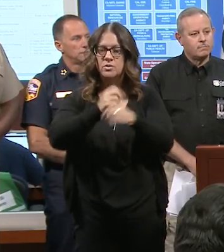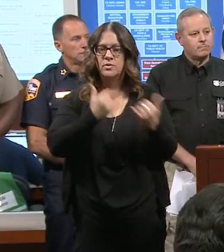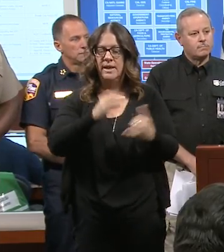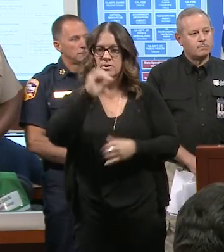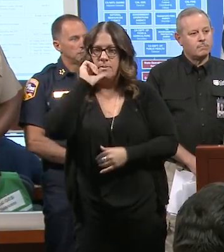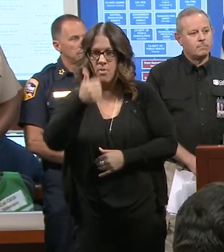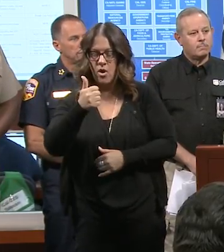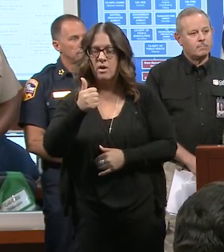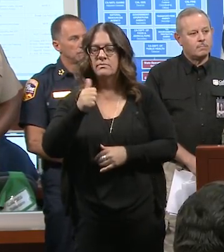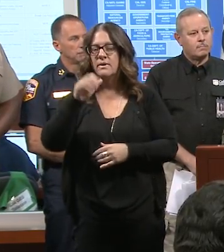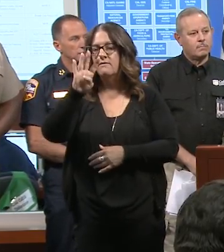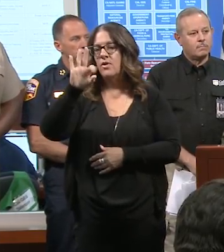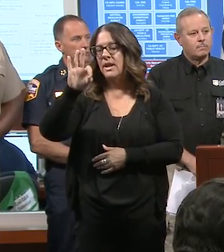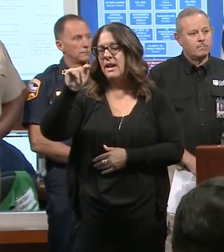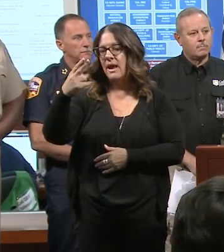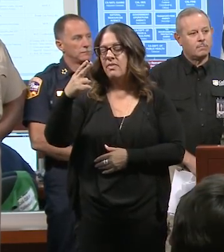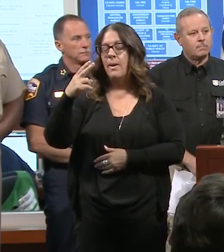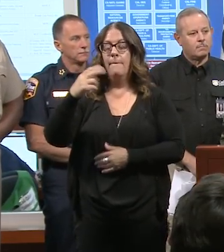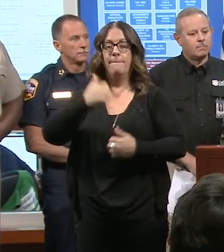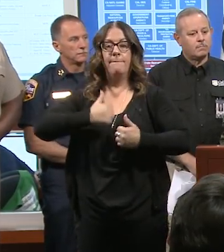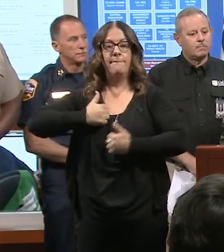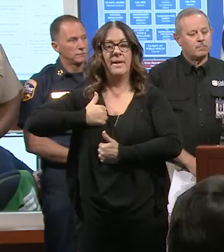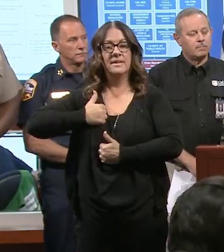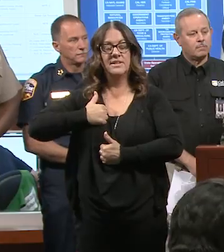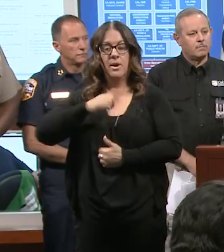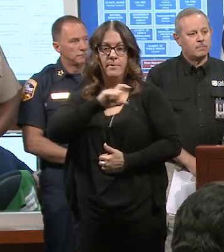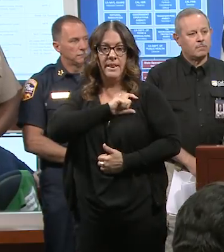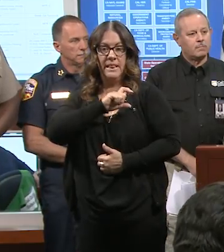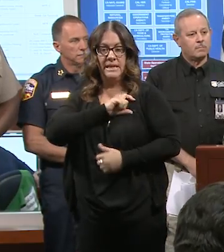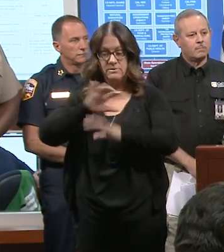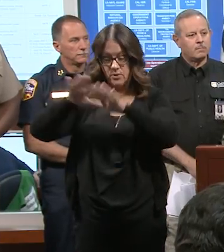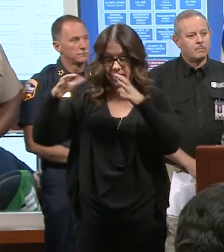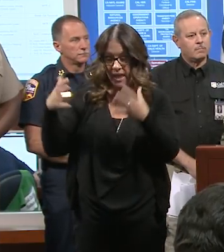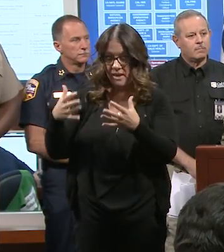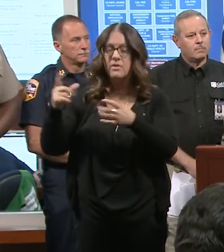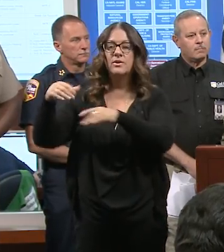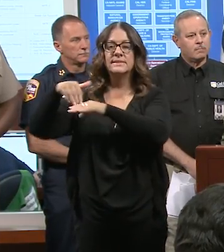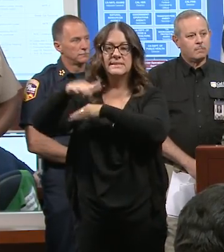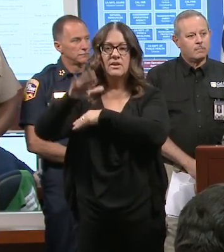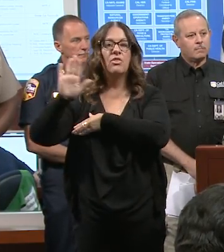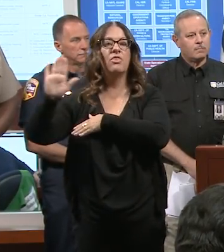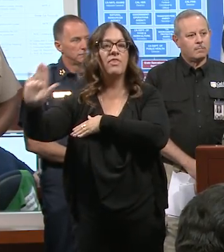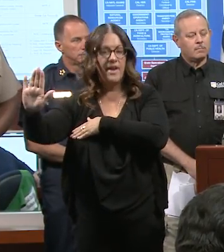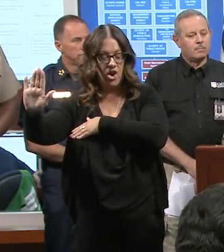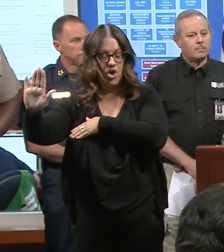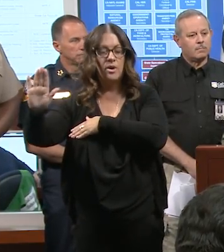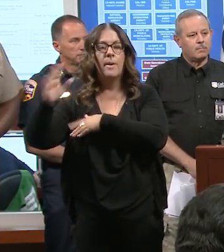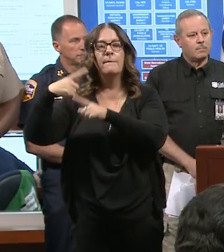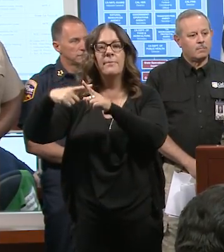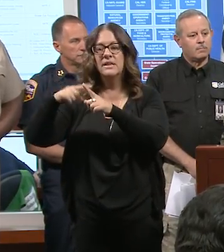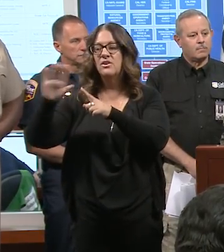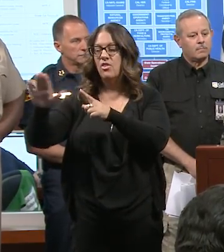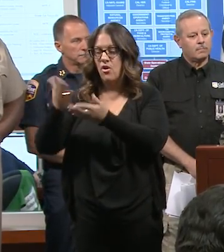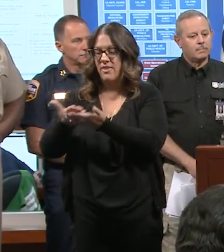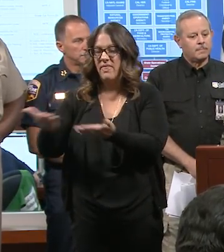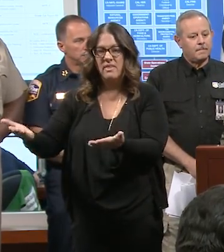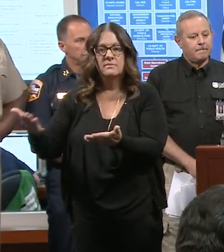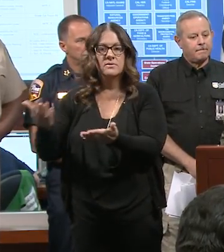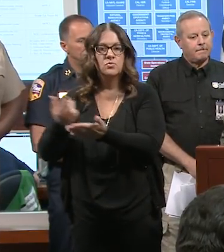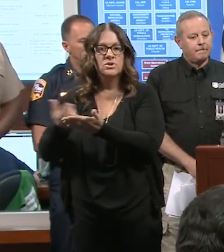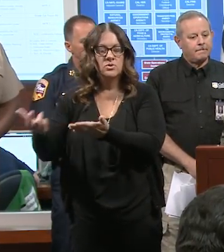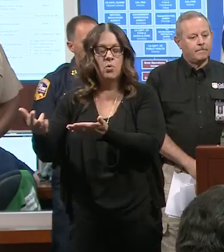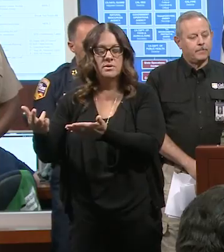entire 49th Military Police Brigade, which is based in Northern California, that is deploying military police and engineer assets to the affected area.